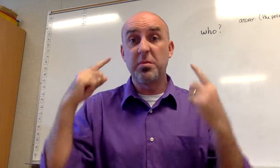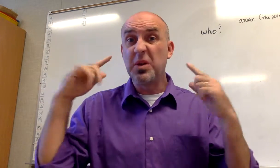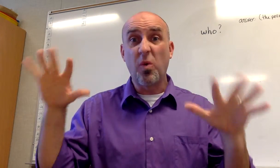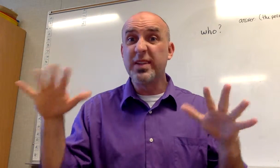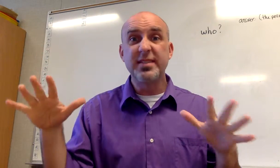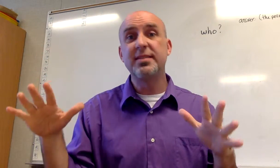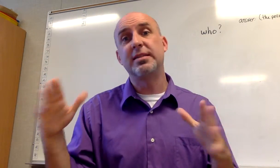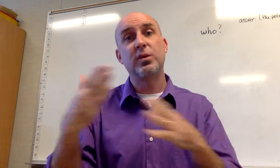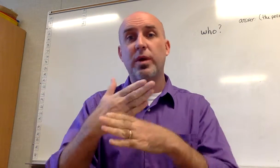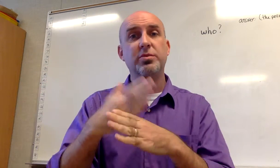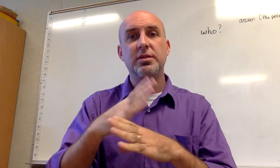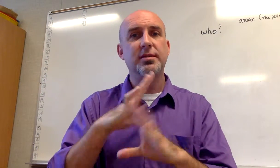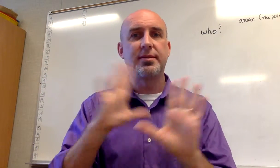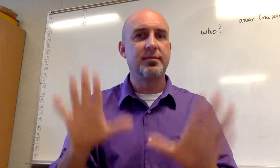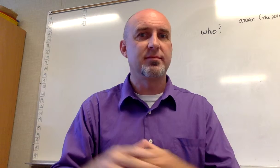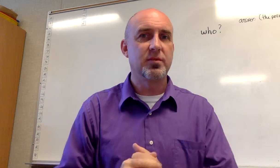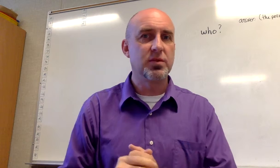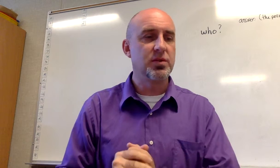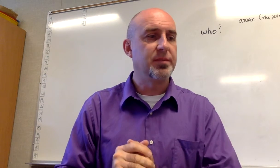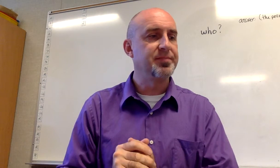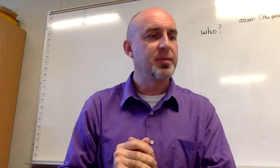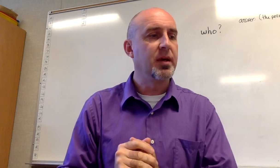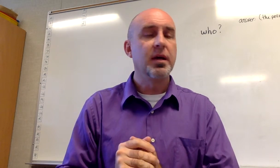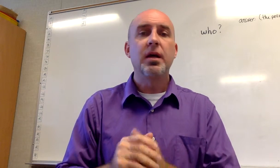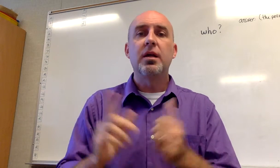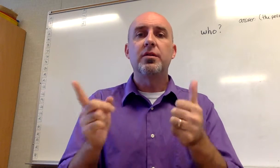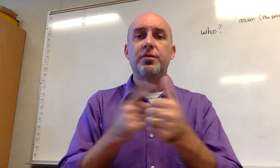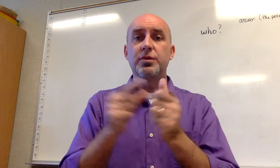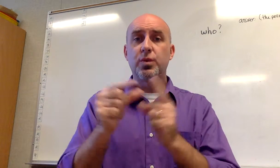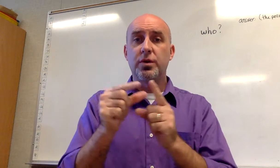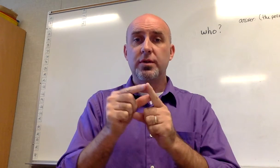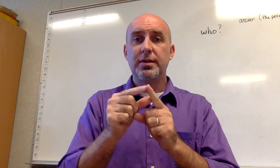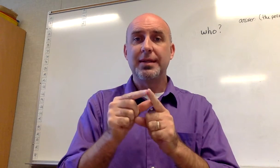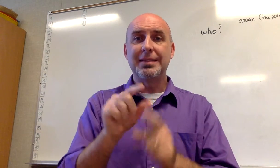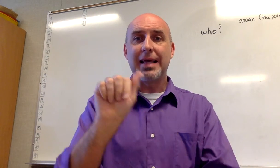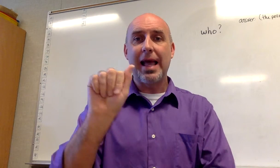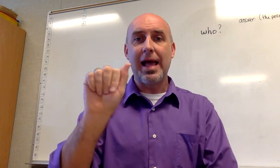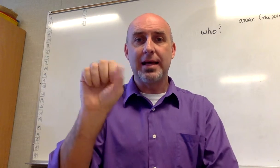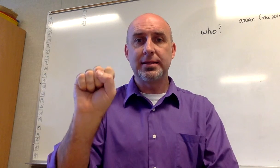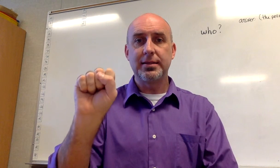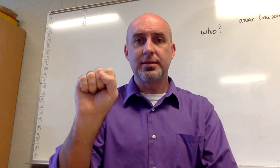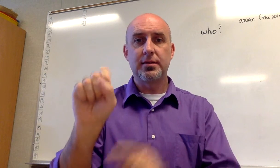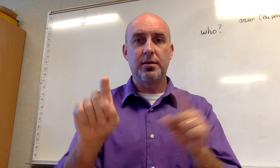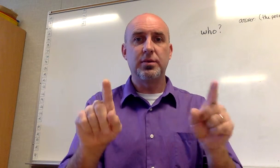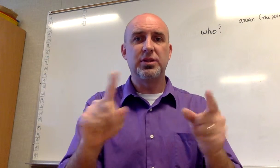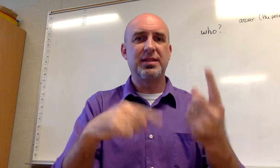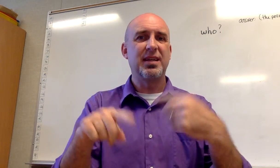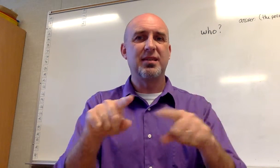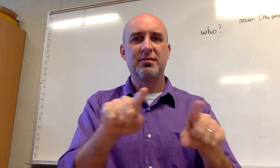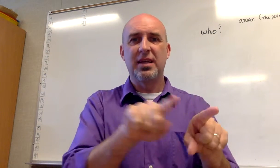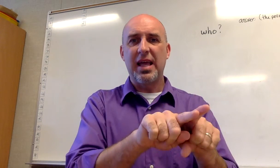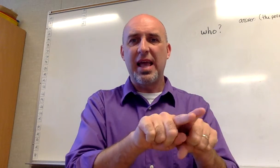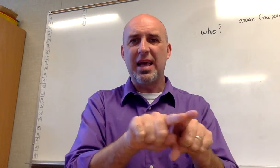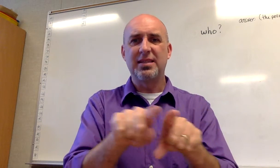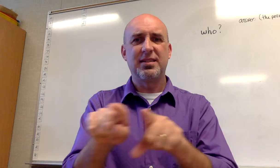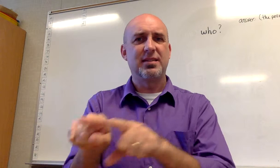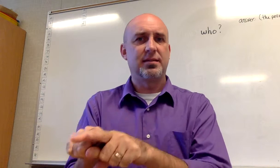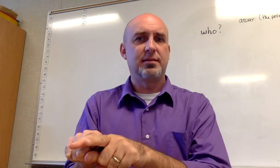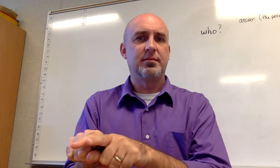be noises and interruptions, and we'll just do it. The first word is as, and we just sign it as. It's